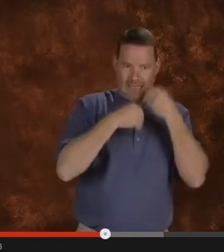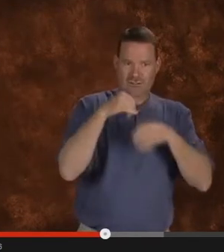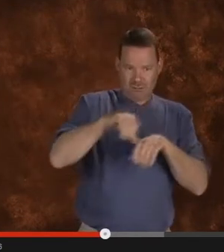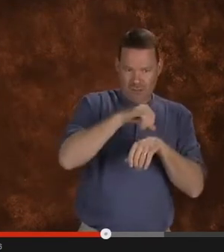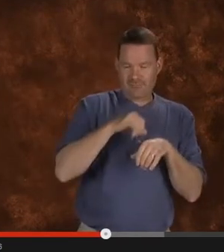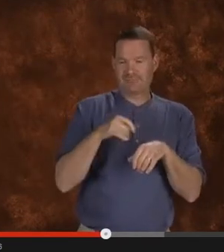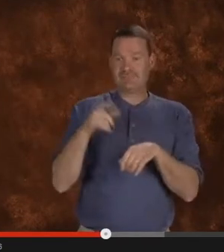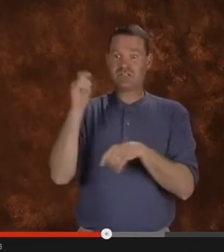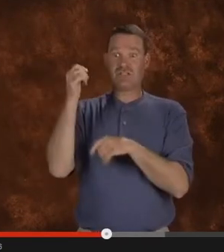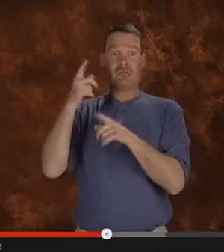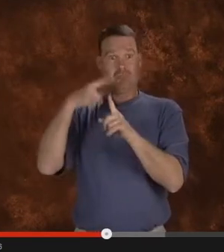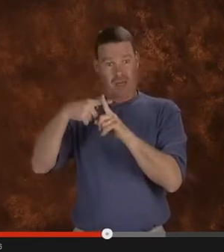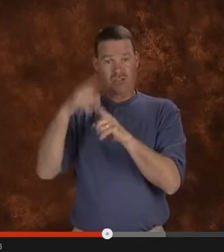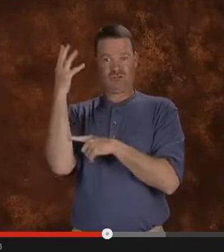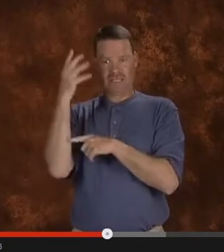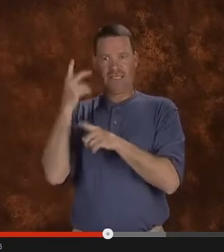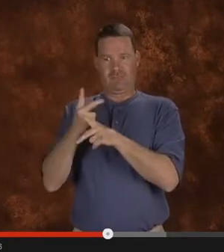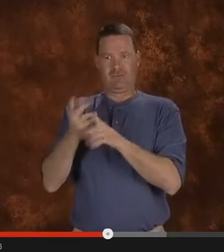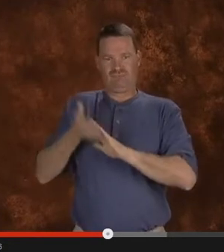That's sugar.